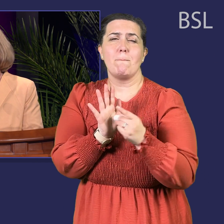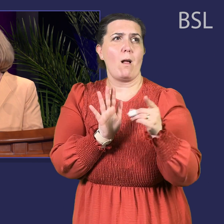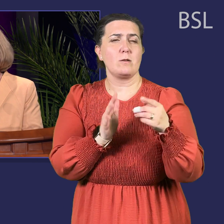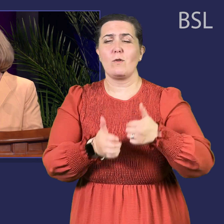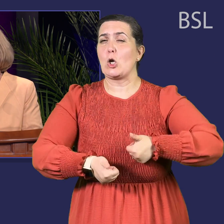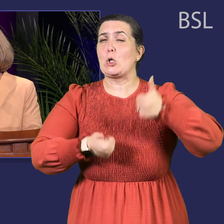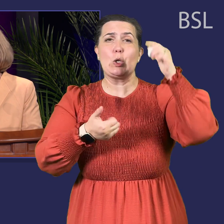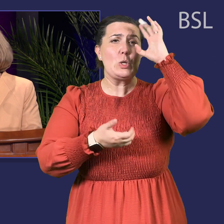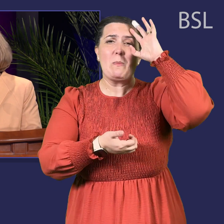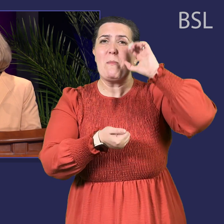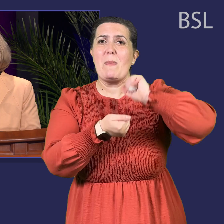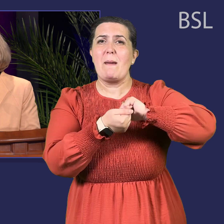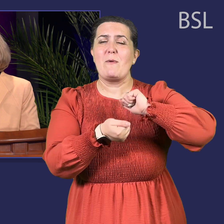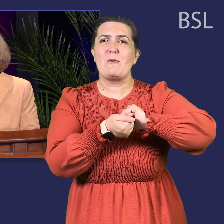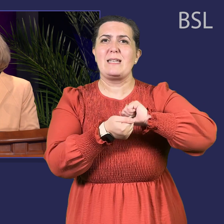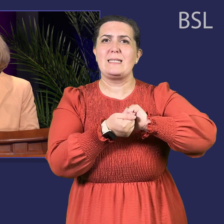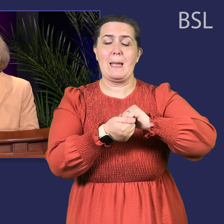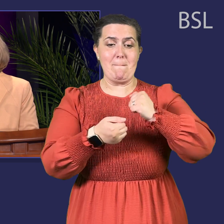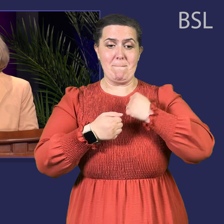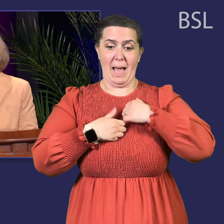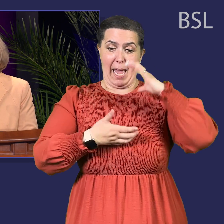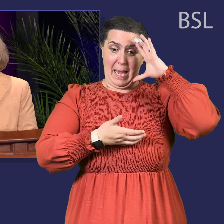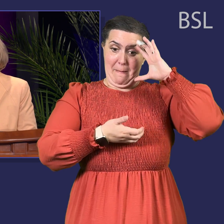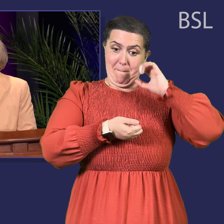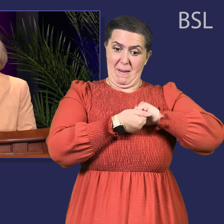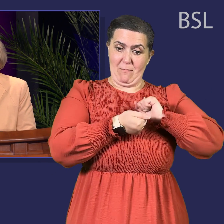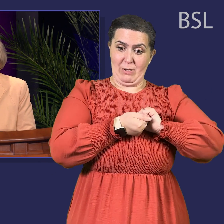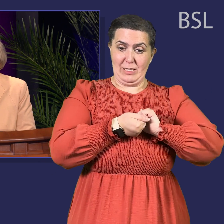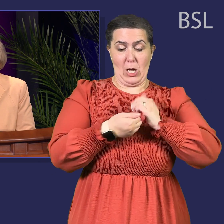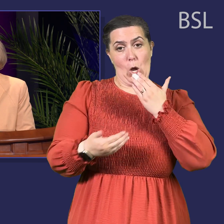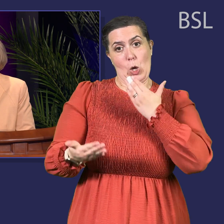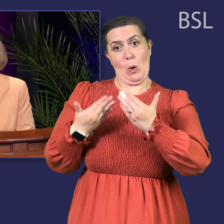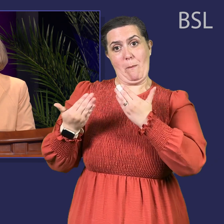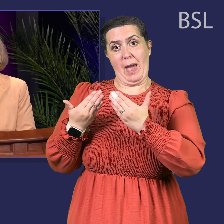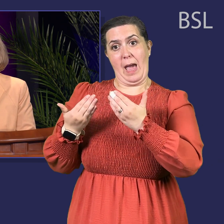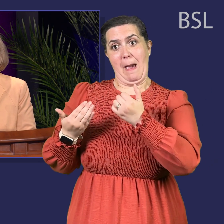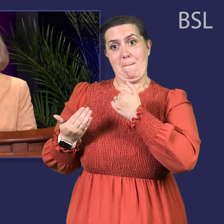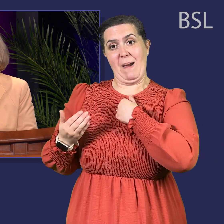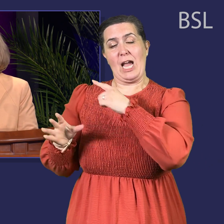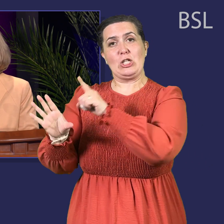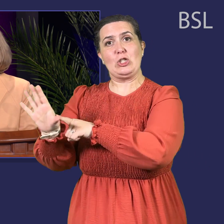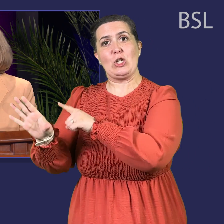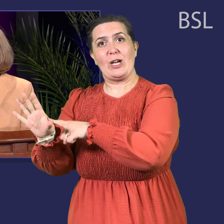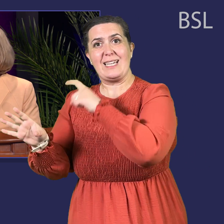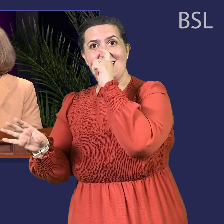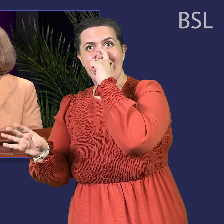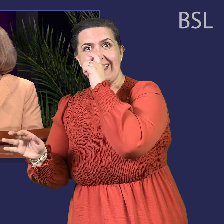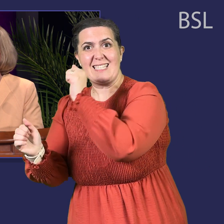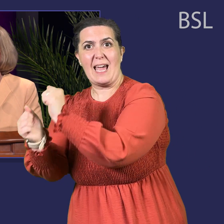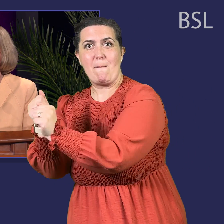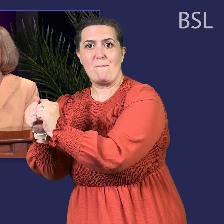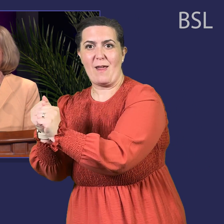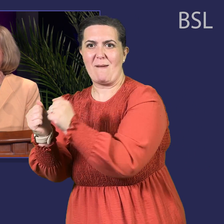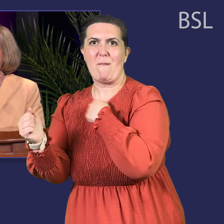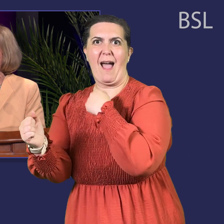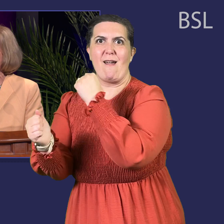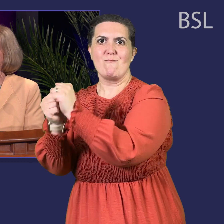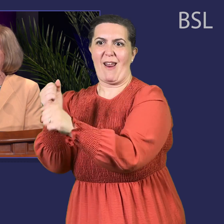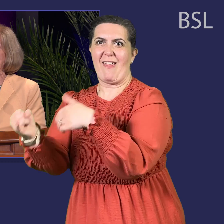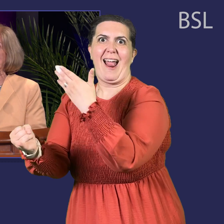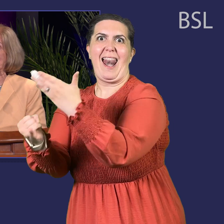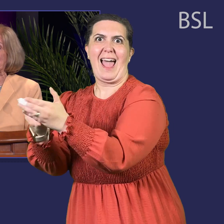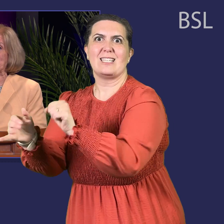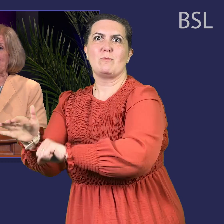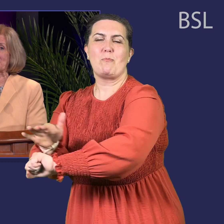very deep iceberg of memories. And while my specific memories are certainly different from those of my youngest sisters and my